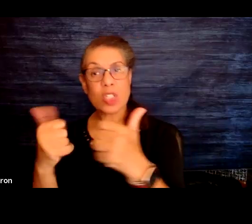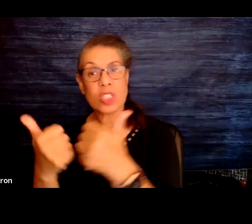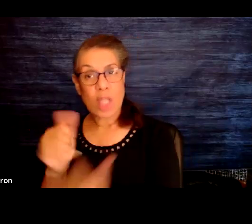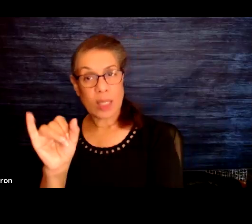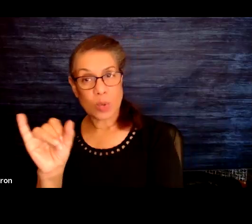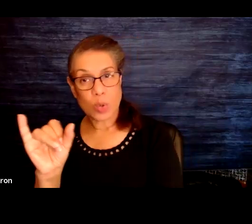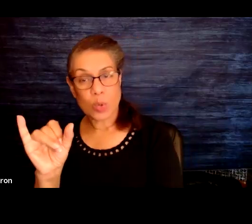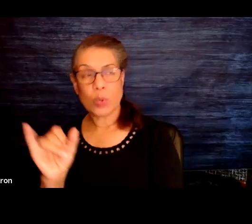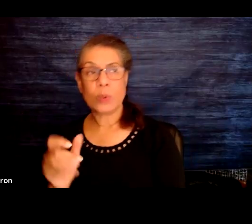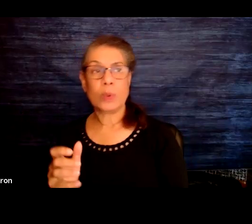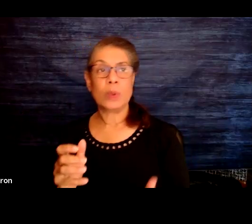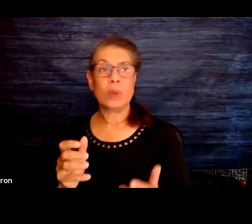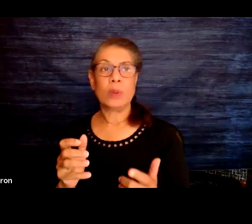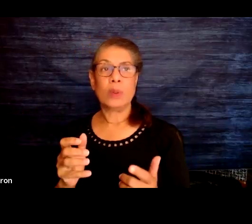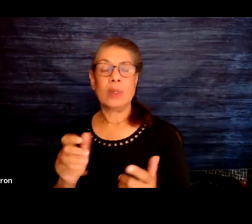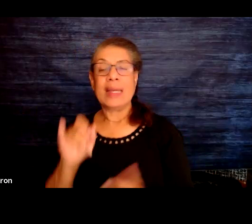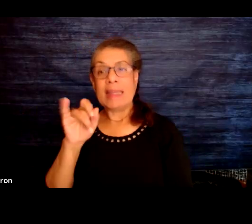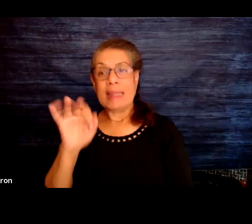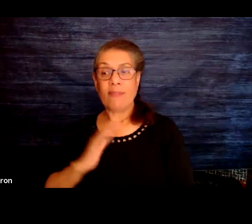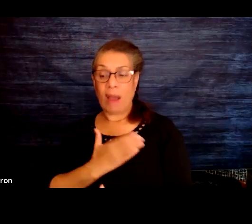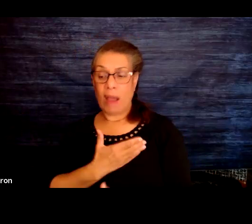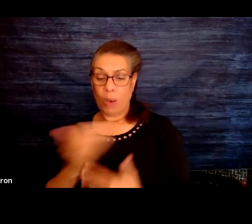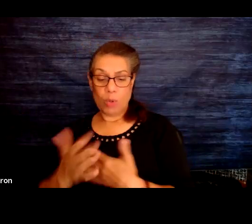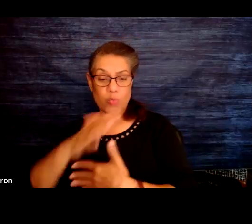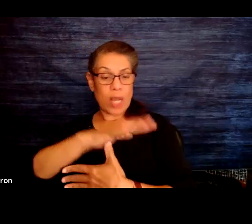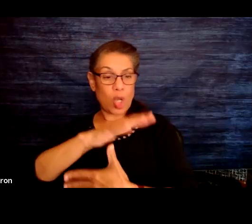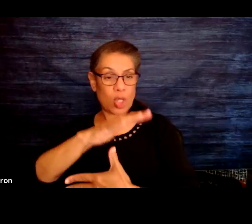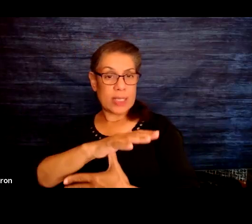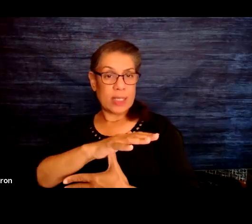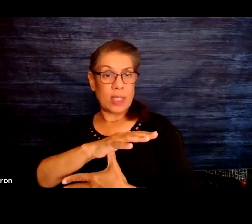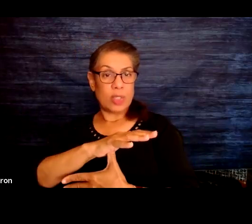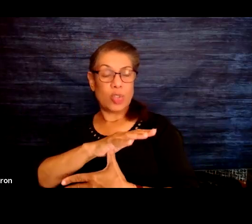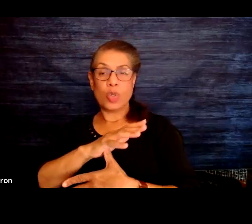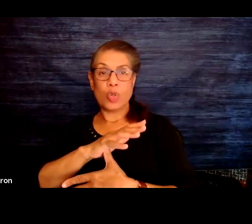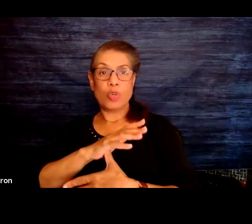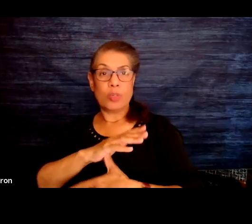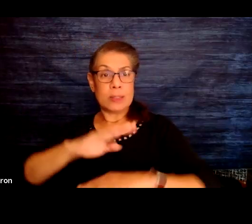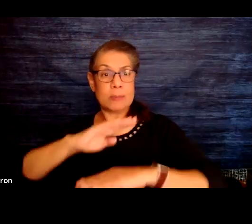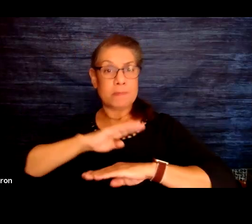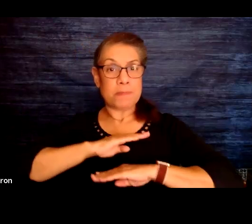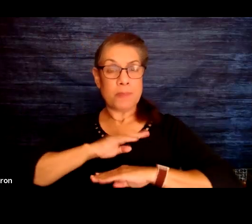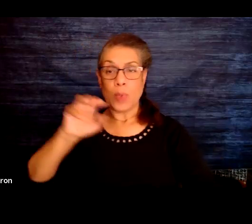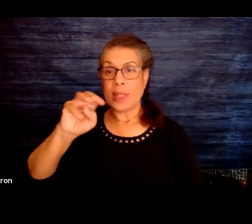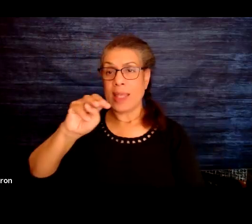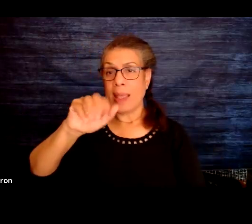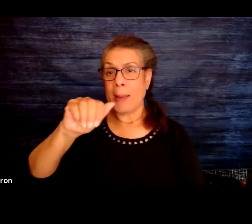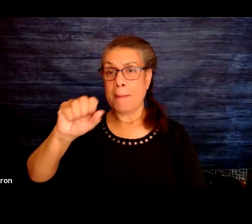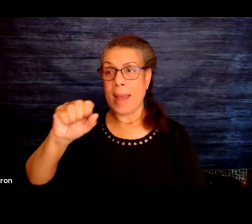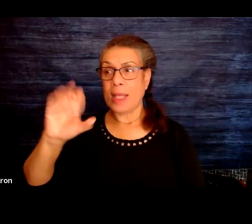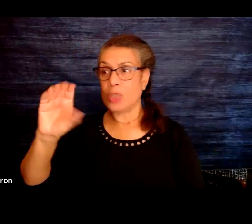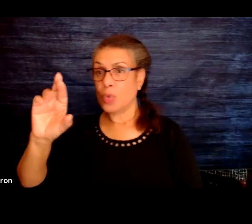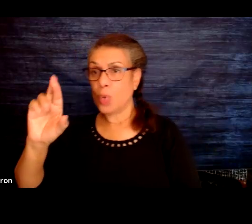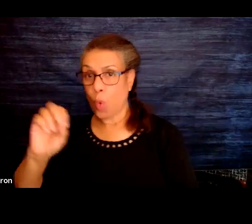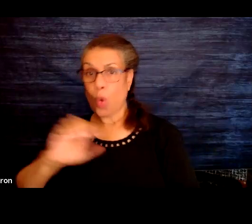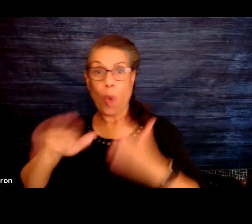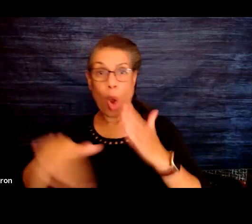about how, if our priority is to reach the mass core threshold and give students the opportunity to access all 22